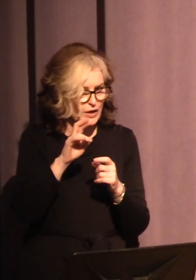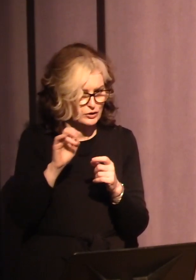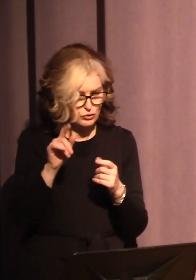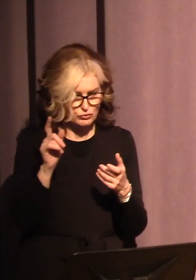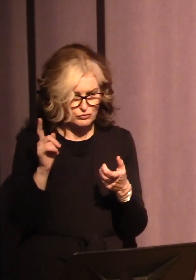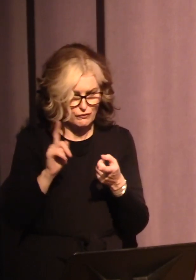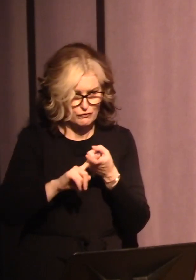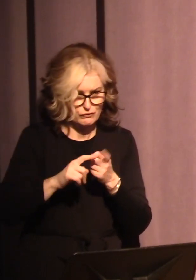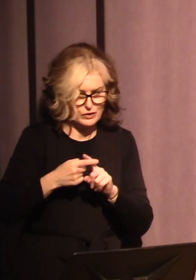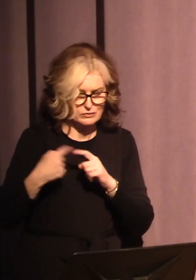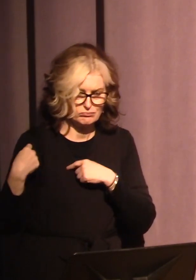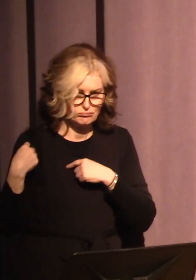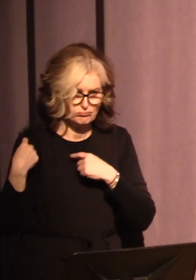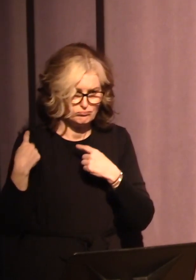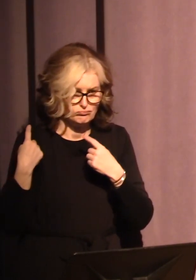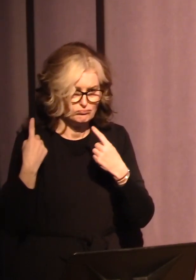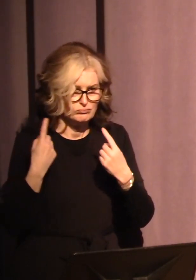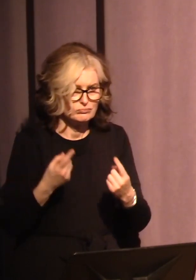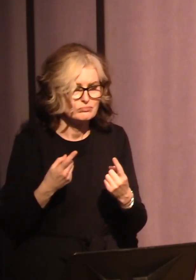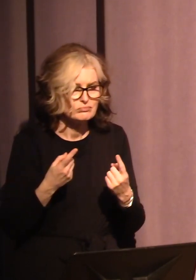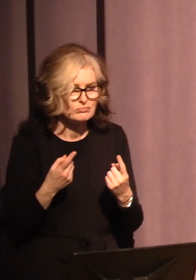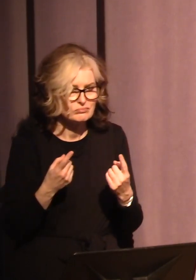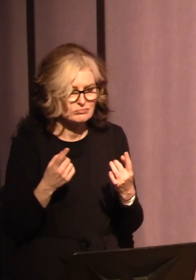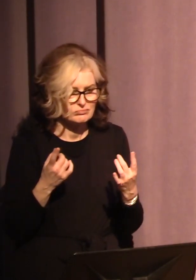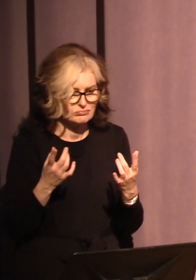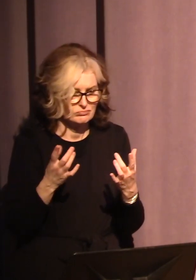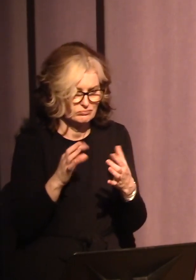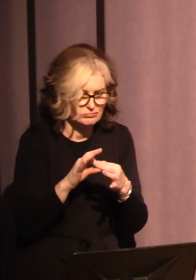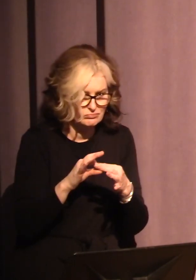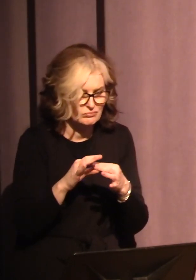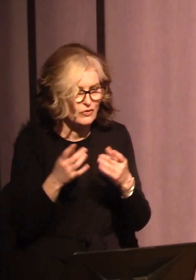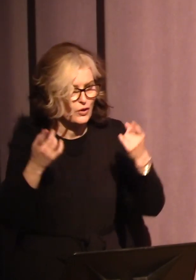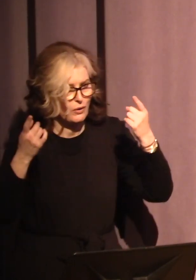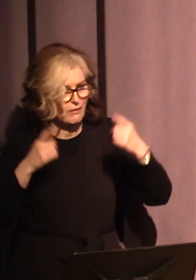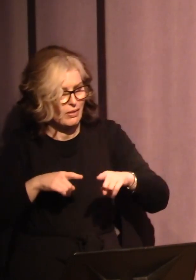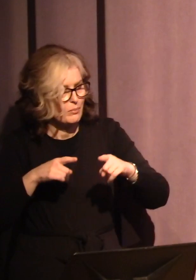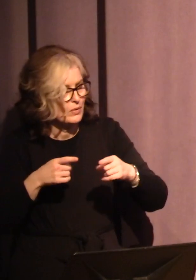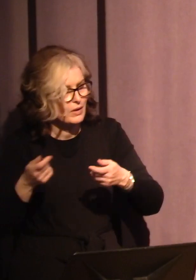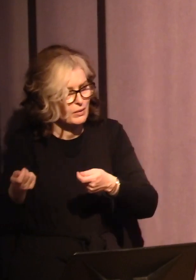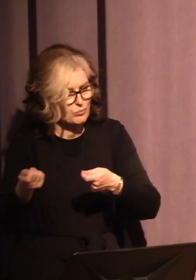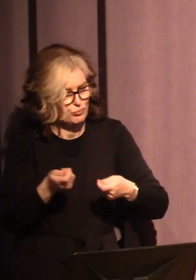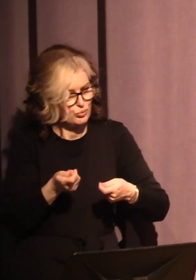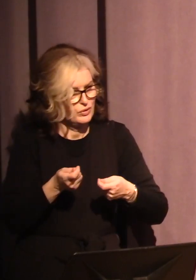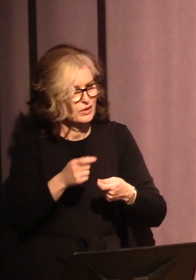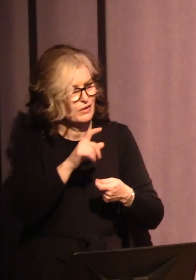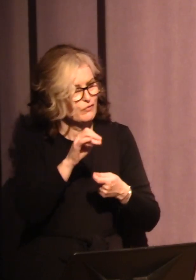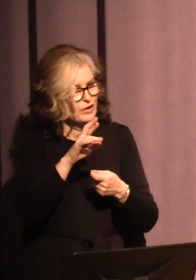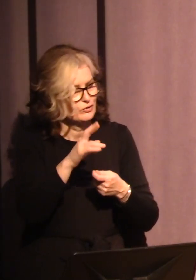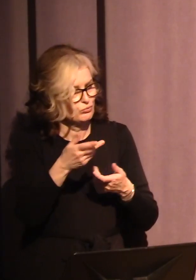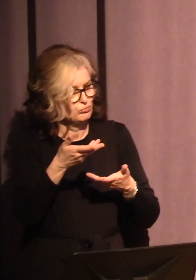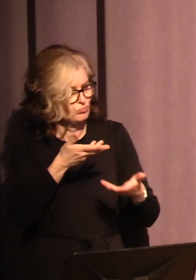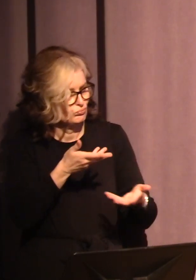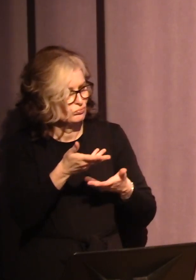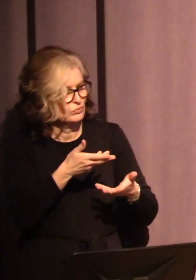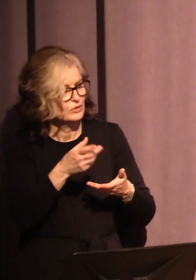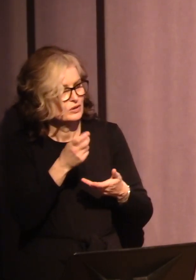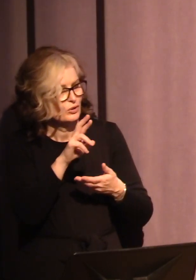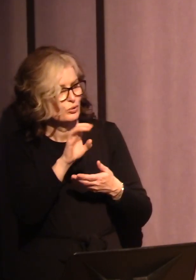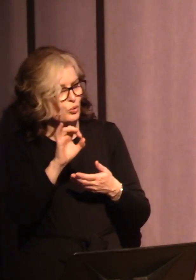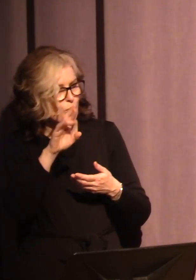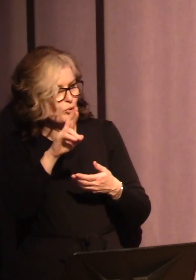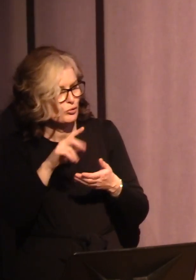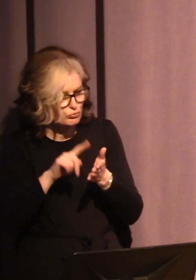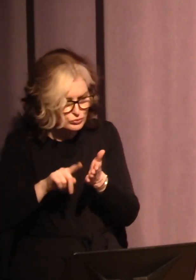and exchange over many years evented their collaboration, which would bring Frazier into dialogue with Dr. Cooper's